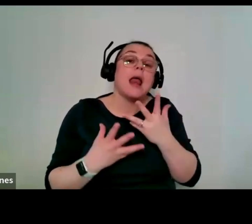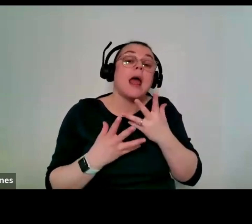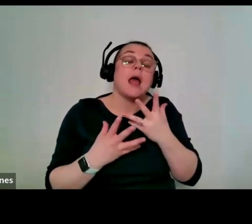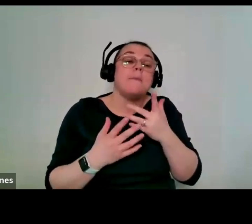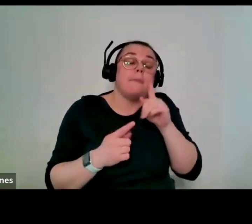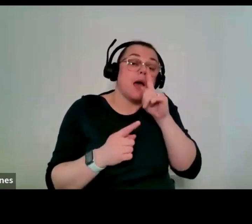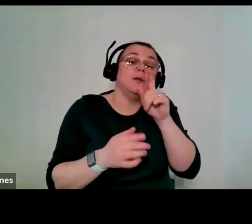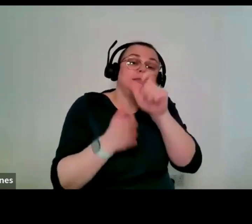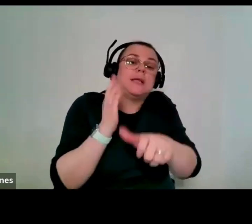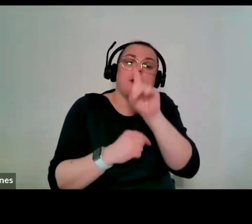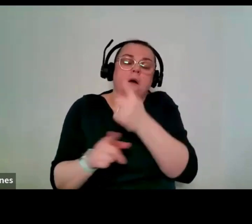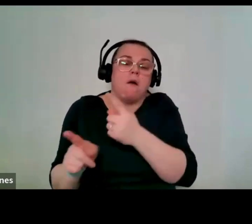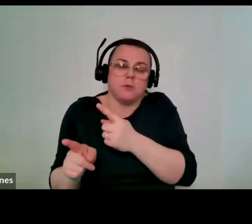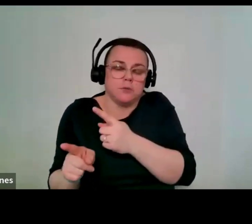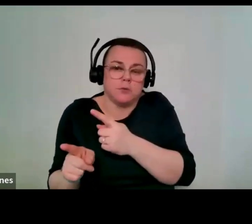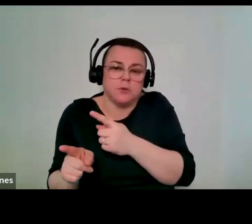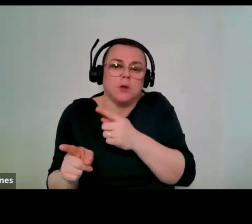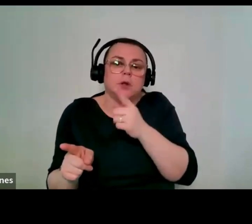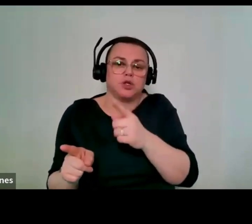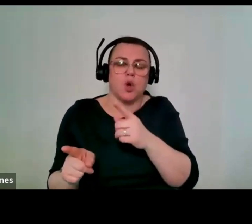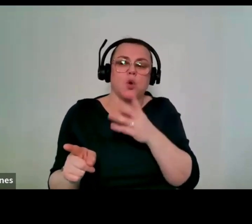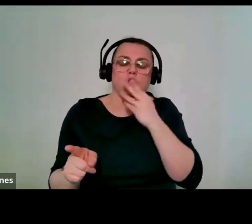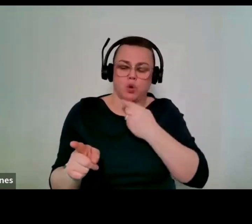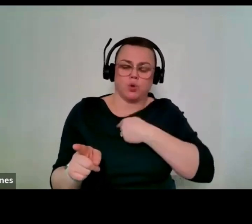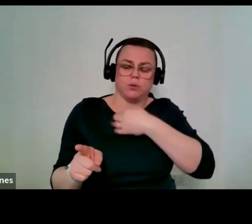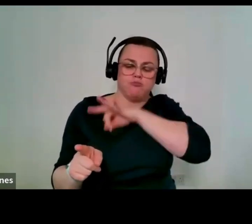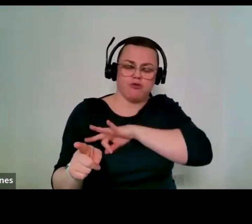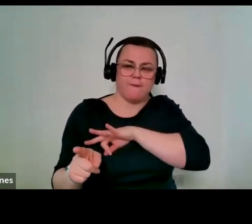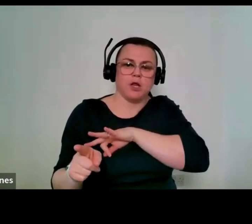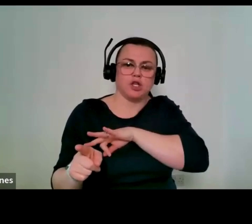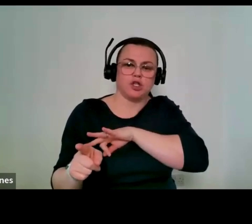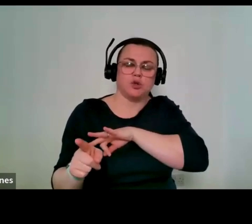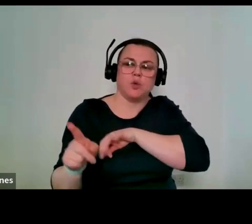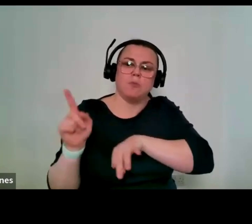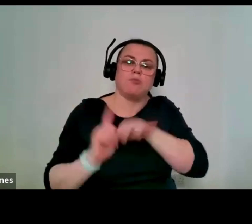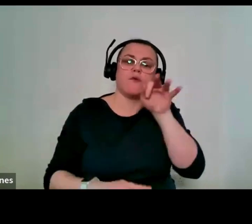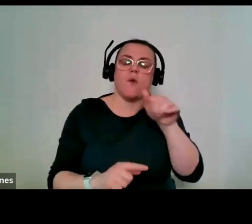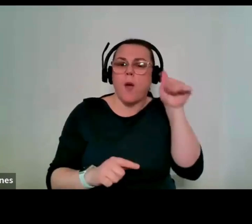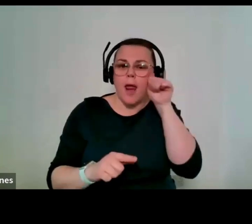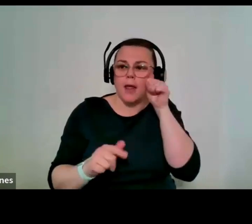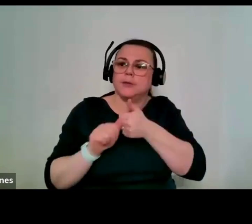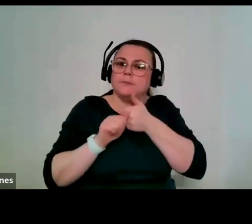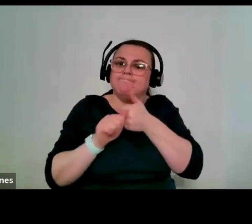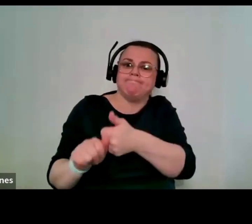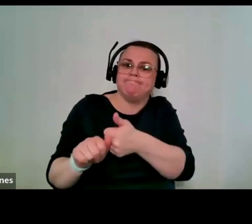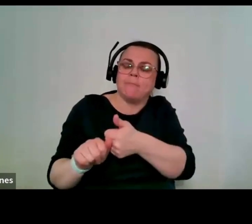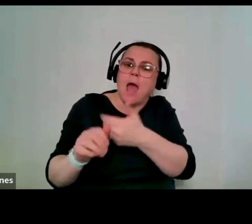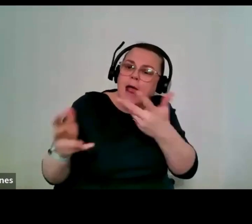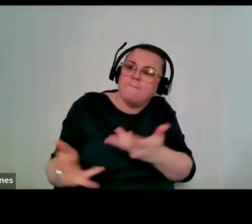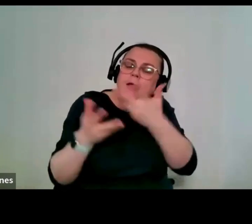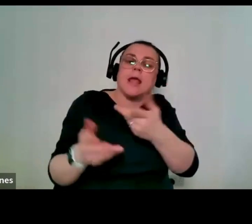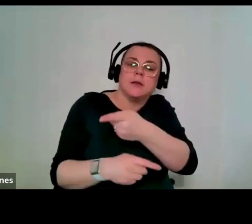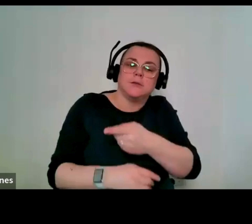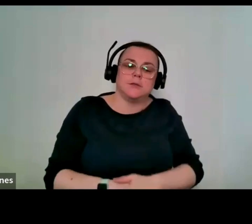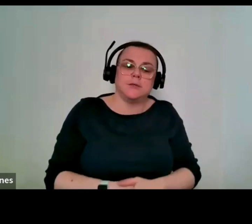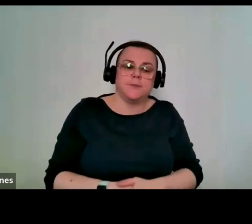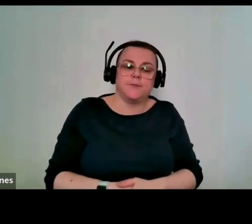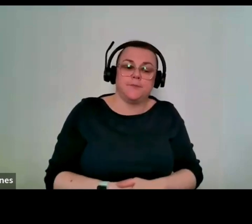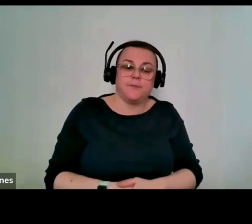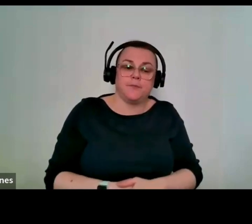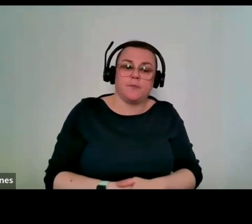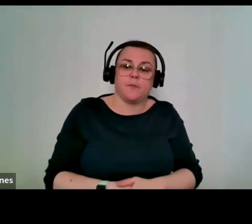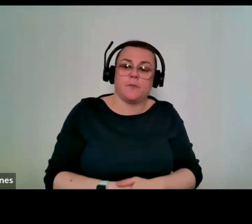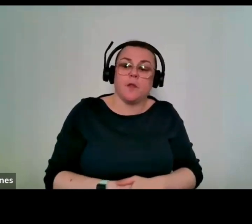do. And then use your privileges to raise awareness and advocate for us. Take proactive steps